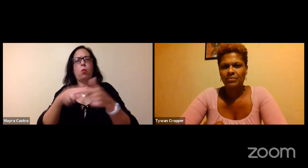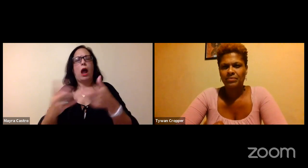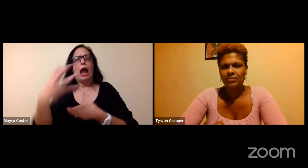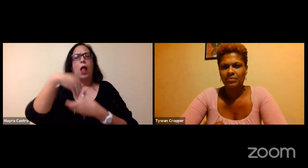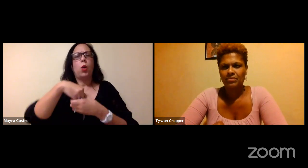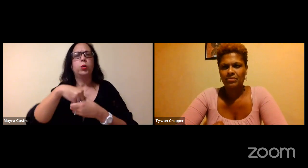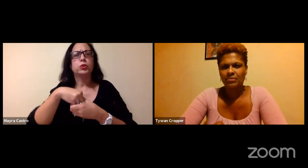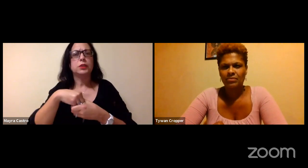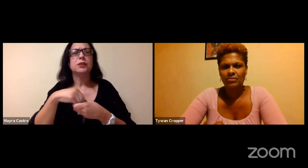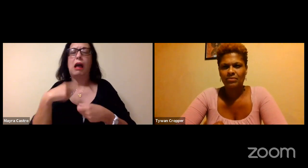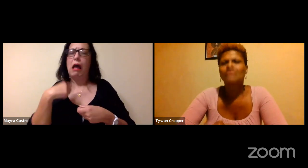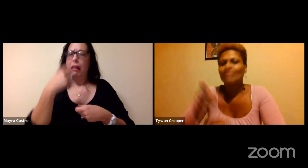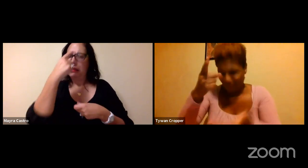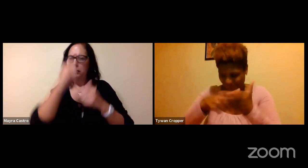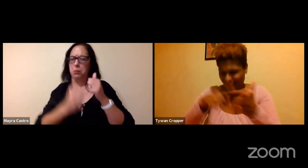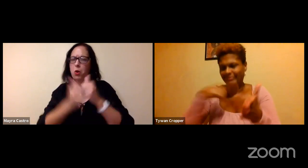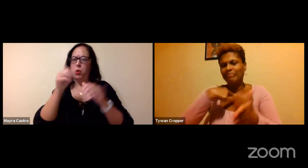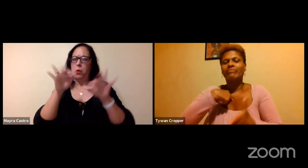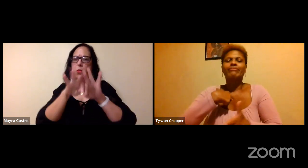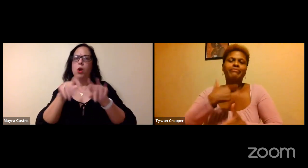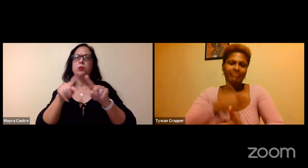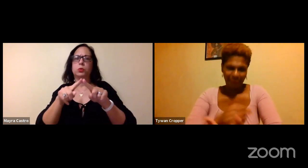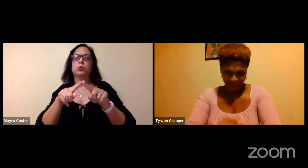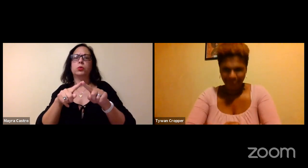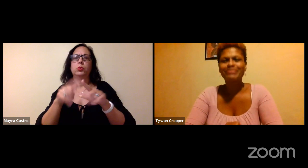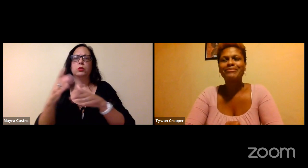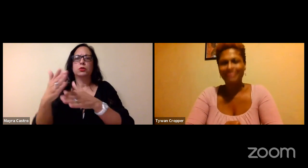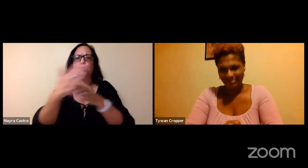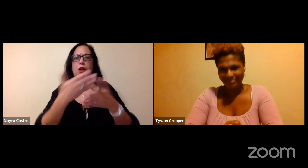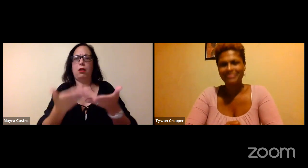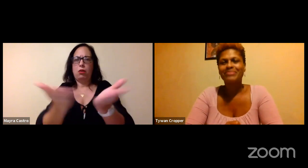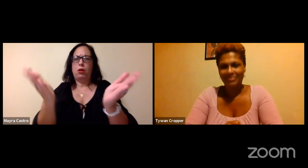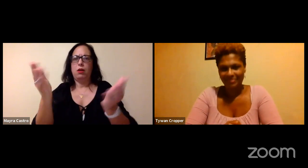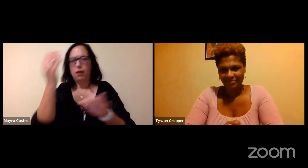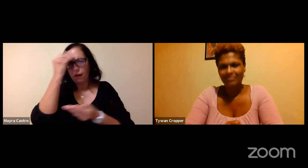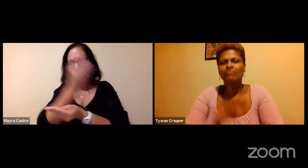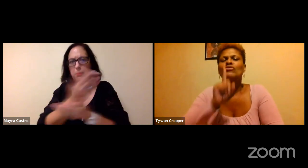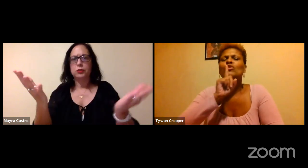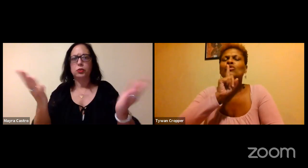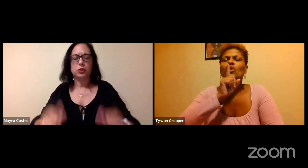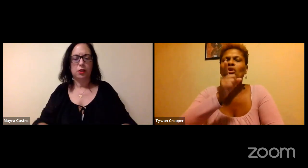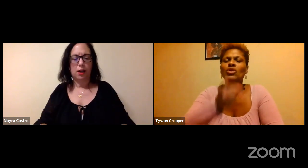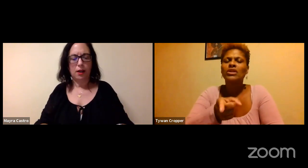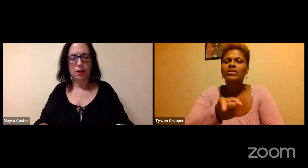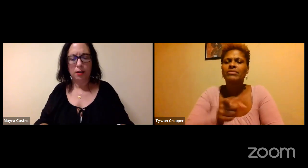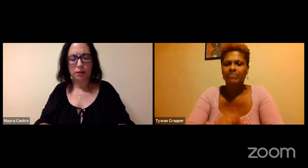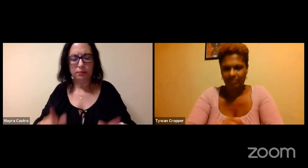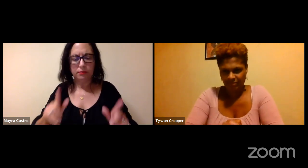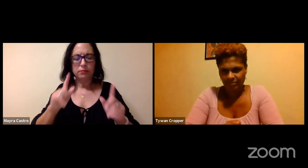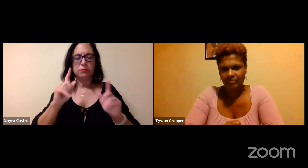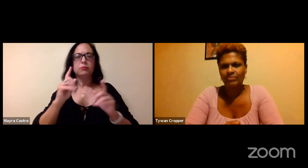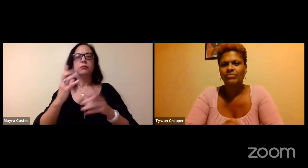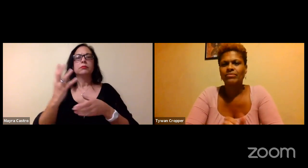I would say there are 3 items. I think inclusion is very important.